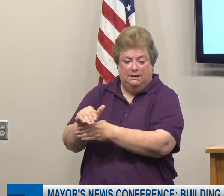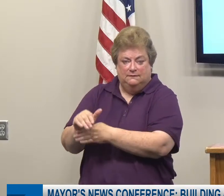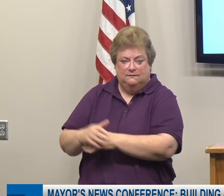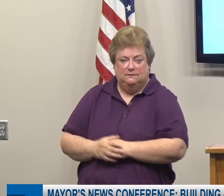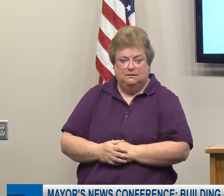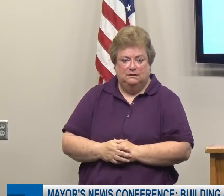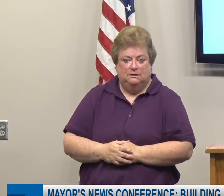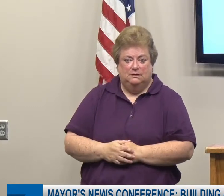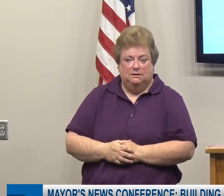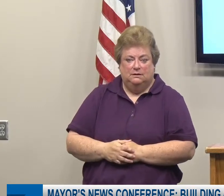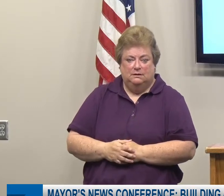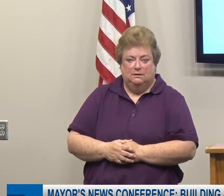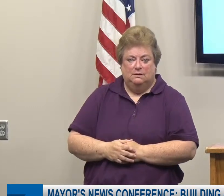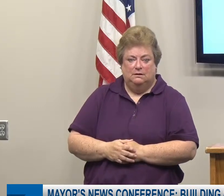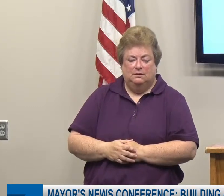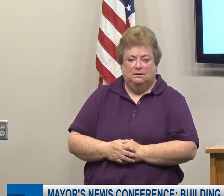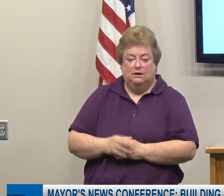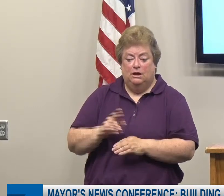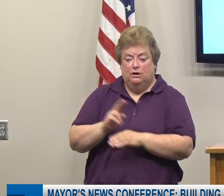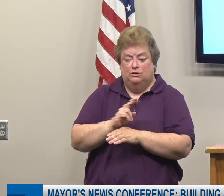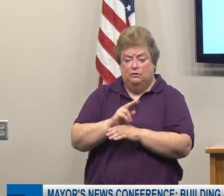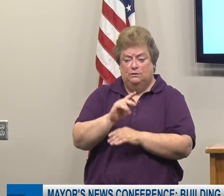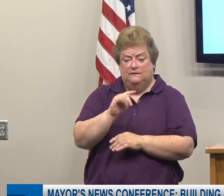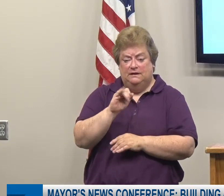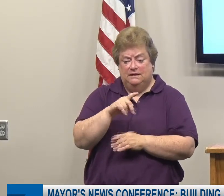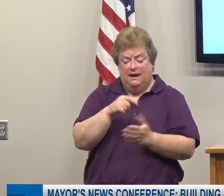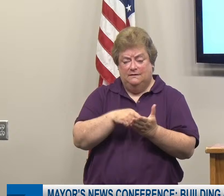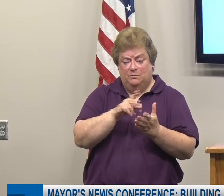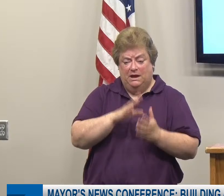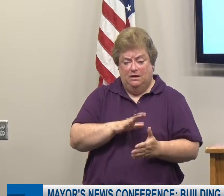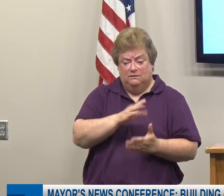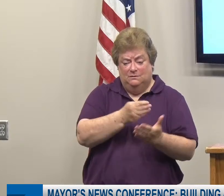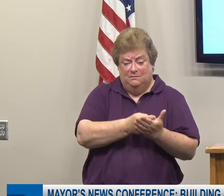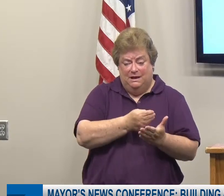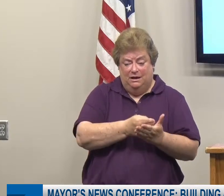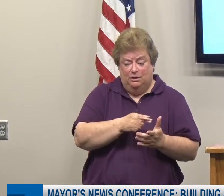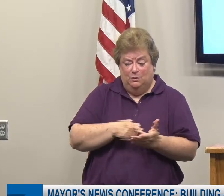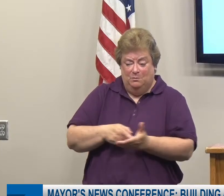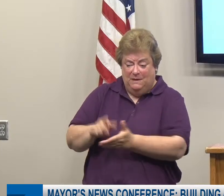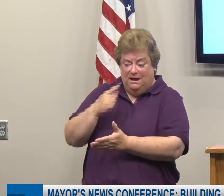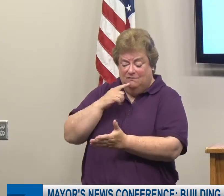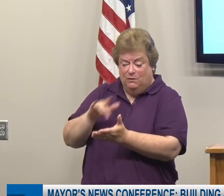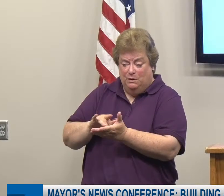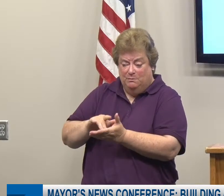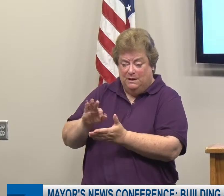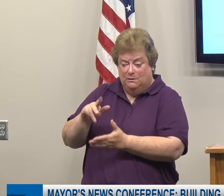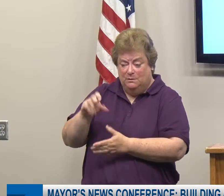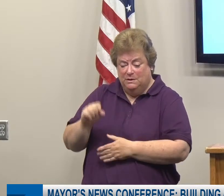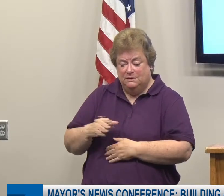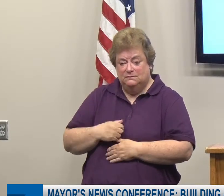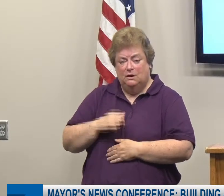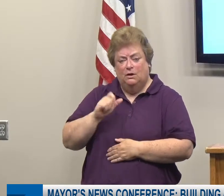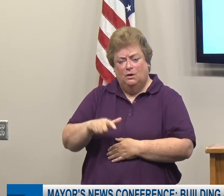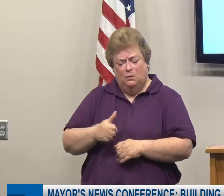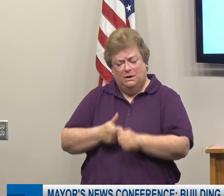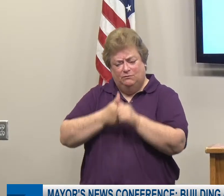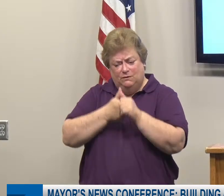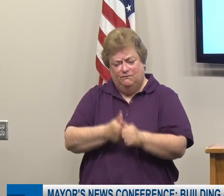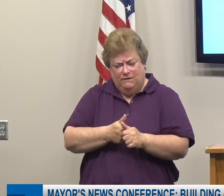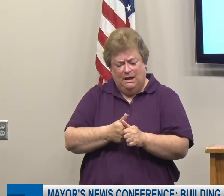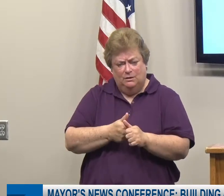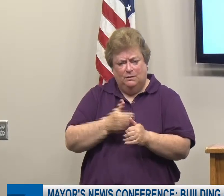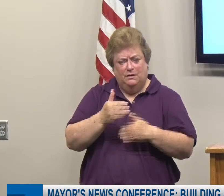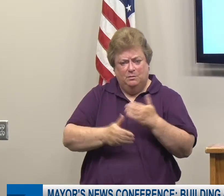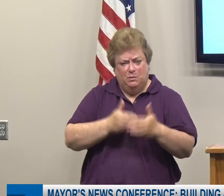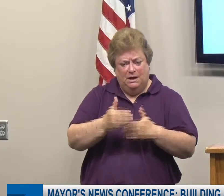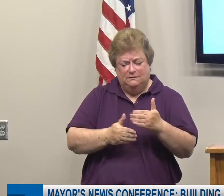When it comes to using taxpayer dollars to pay for medical bills, there is a process that we have to adhere to, and that allows people to